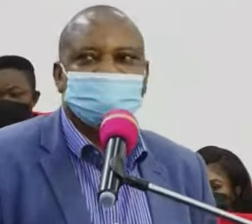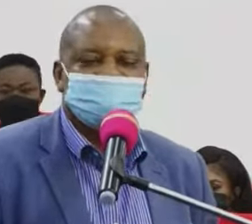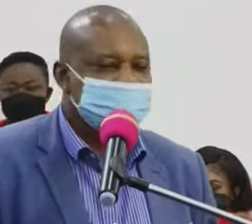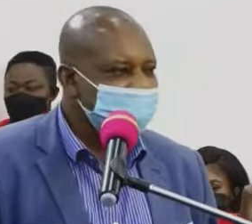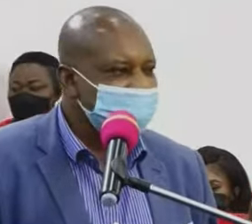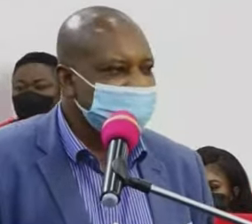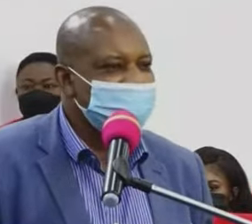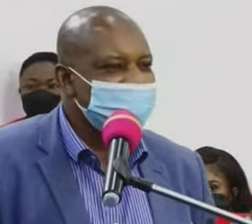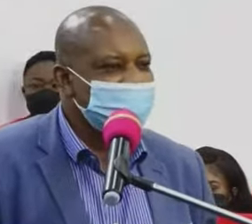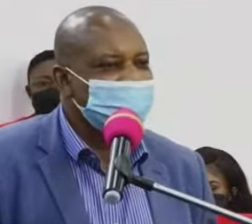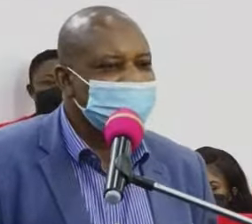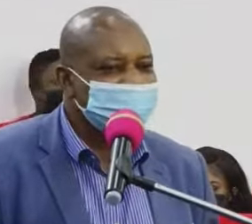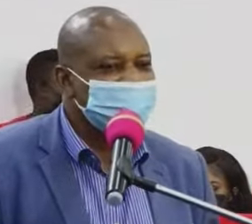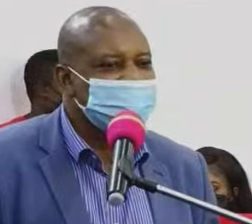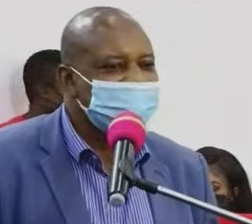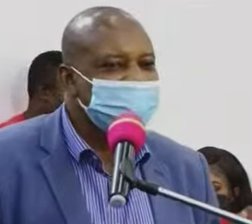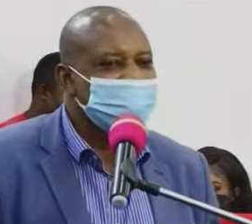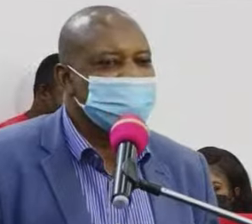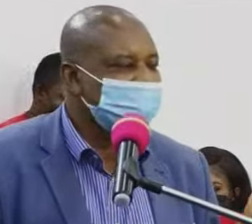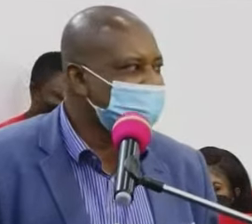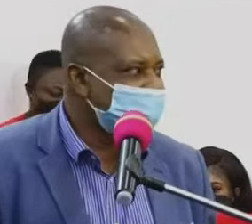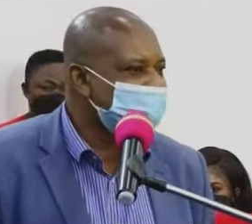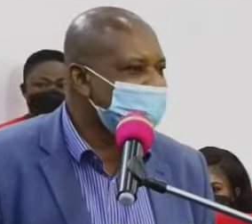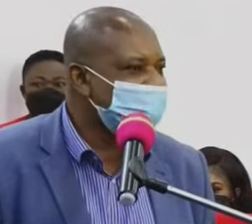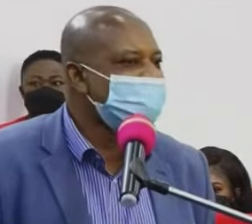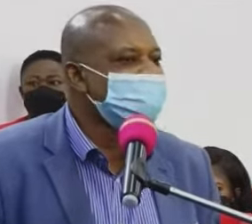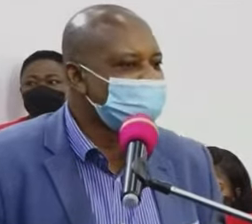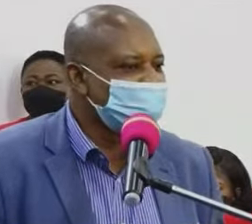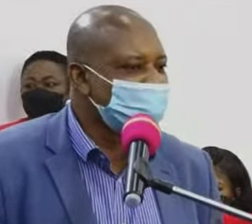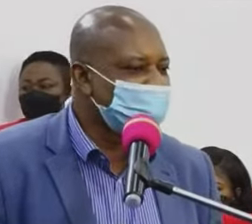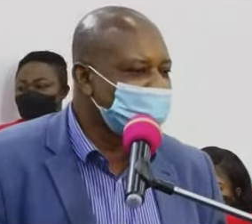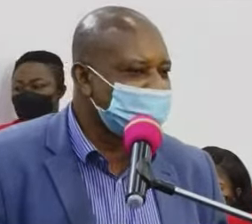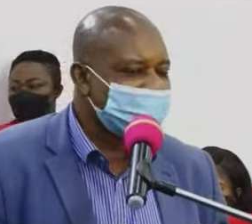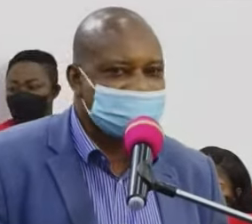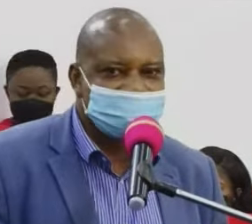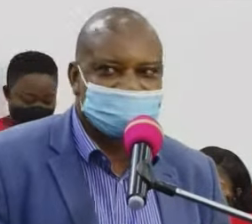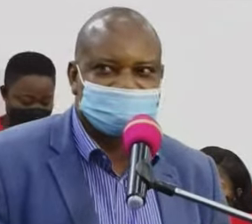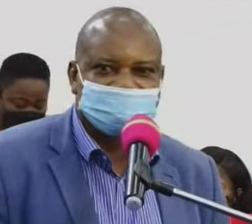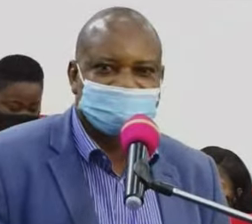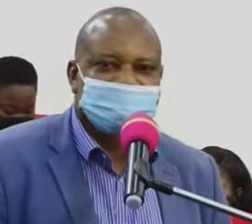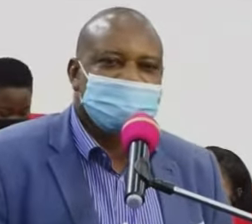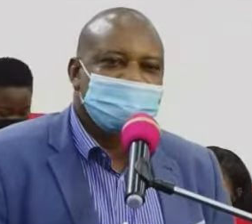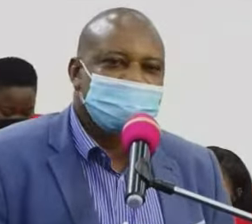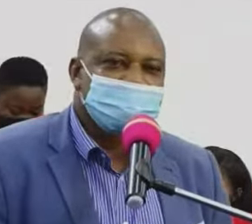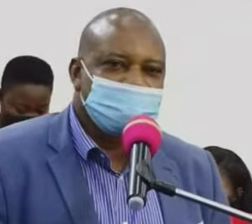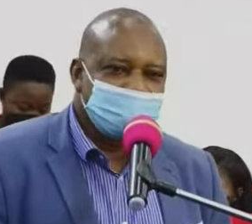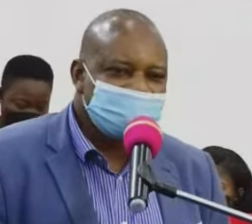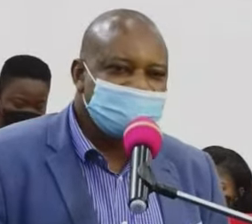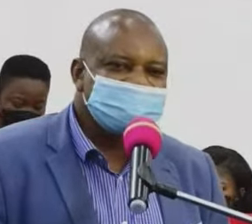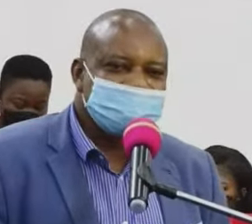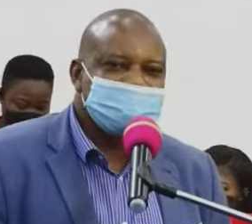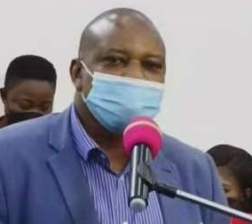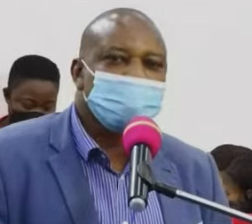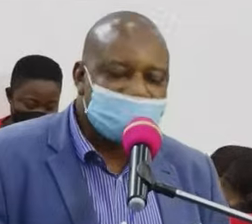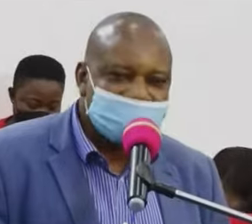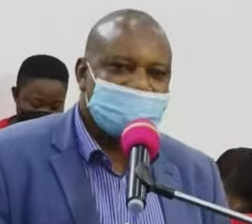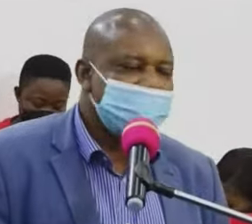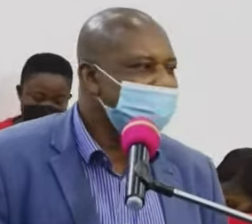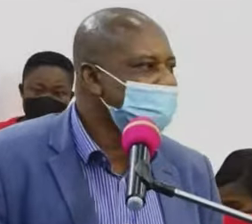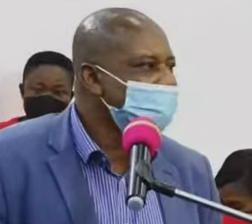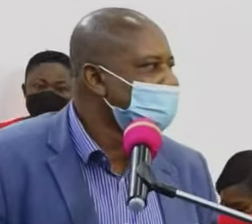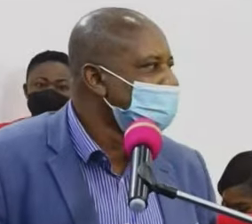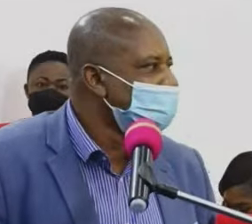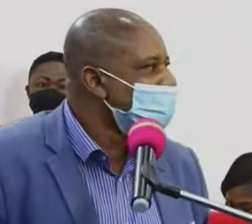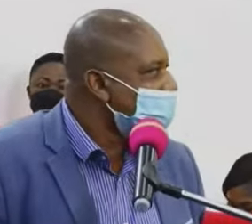preserve the trade, the local trade of shipping to Ghanaians. But the waivers come in